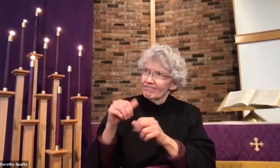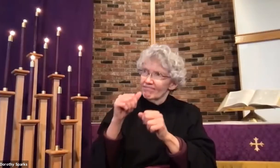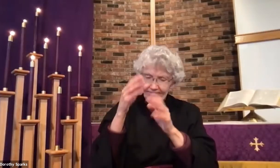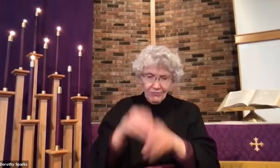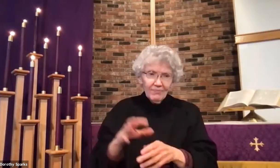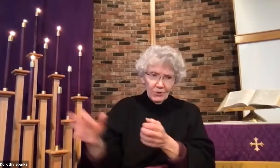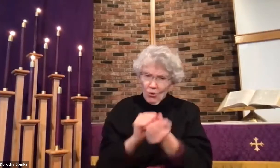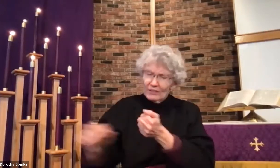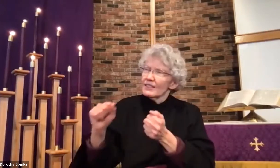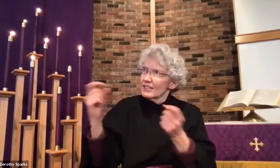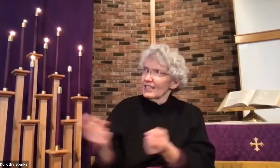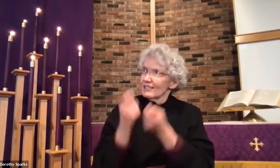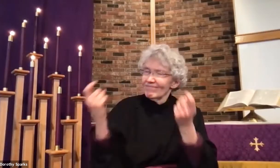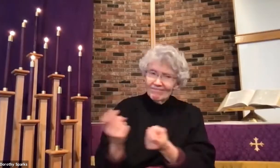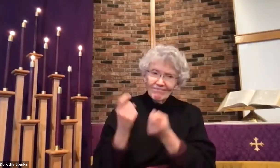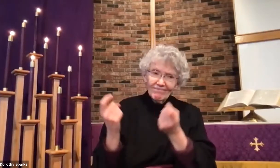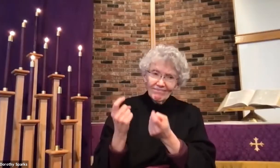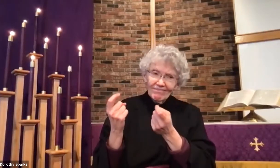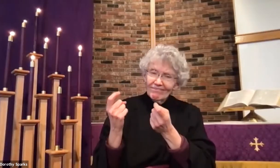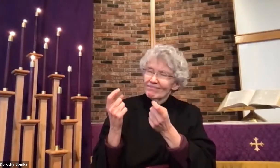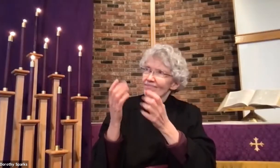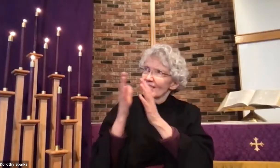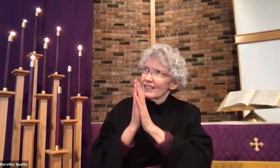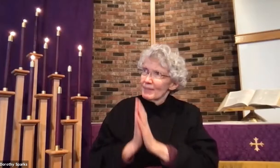He is the one who can destroy sin.